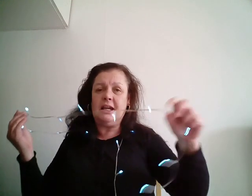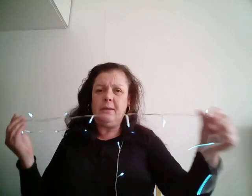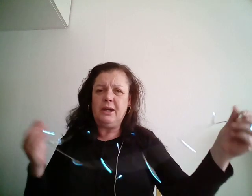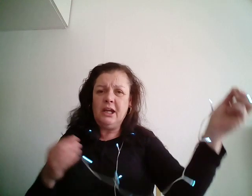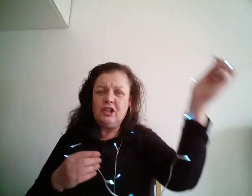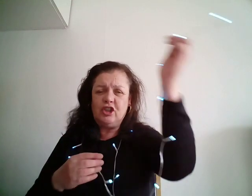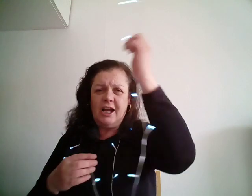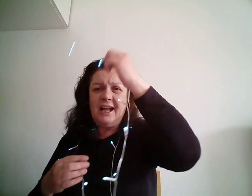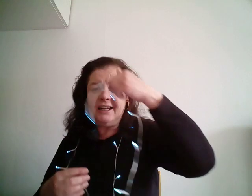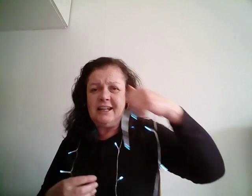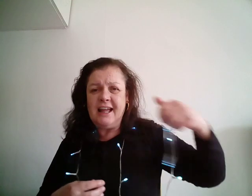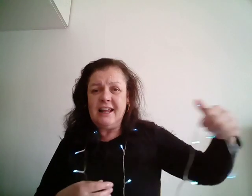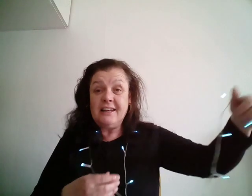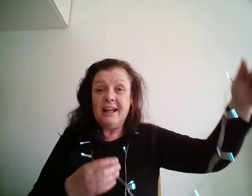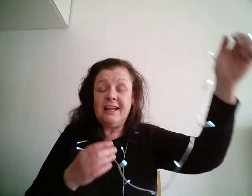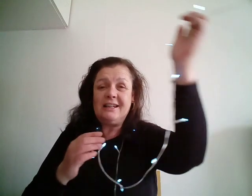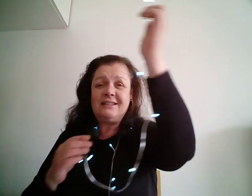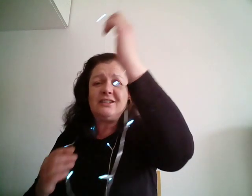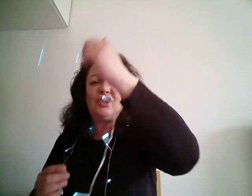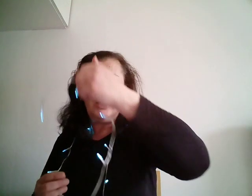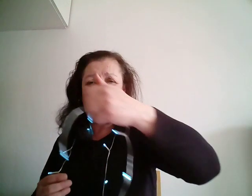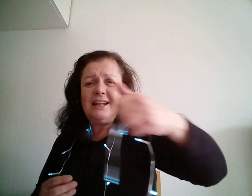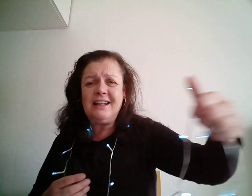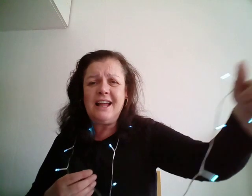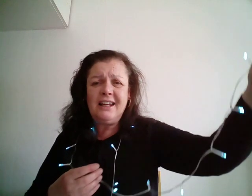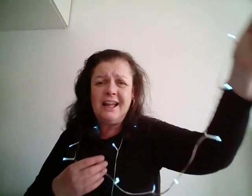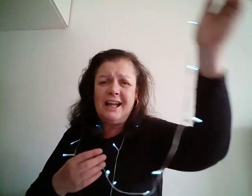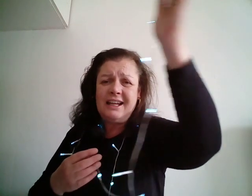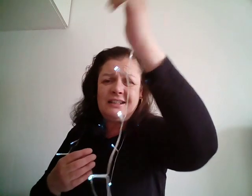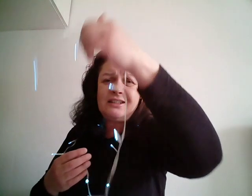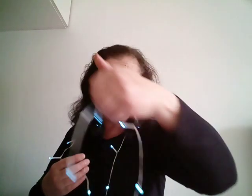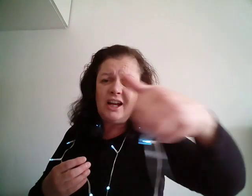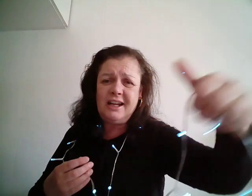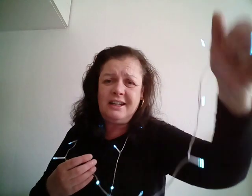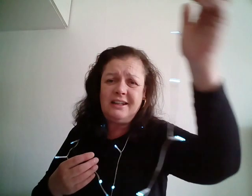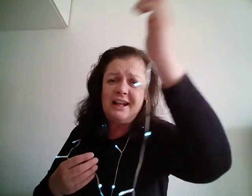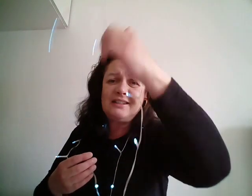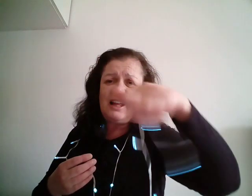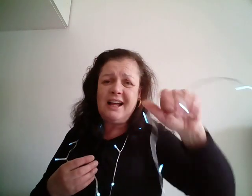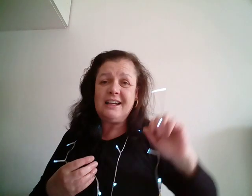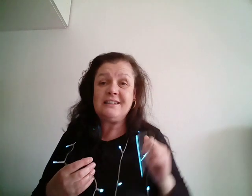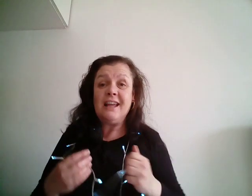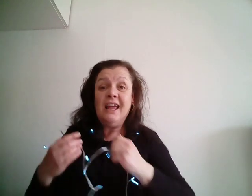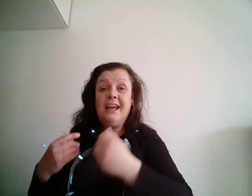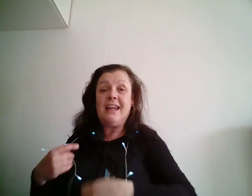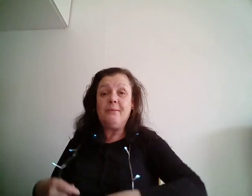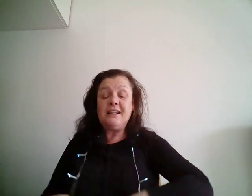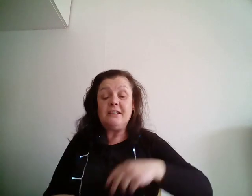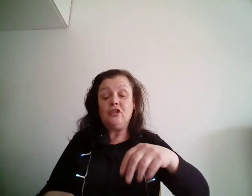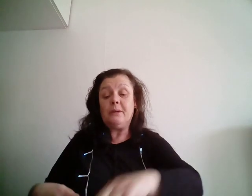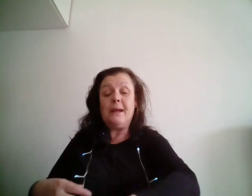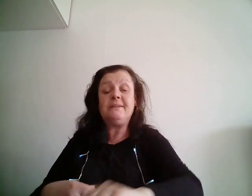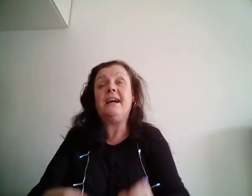keep shining that light, shining that light, shining that light. Okay, my artistic babies, now